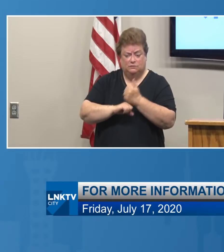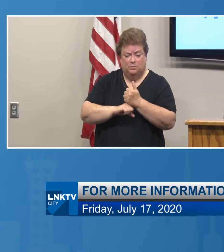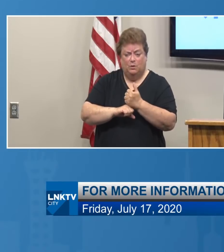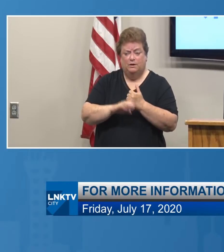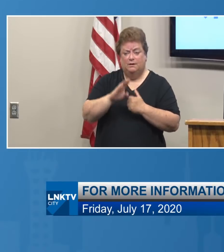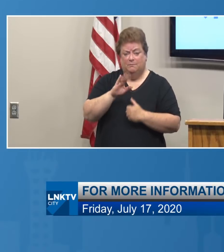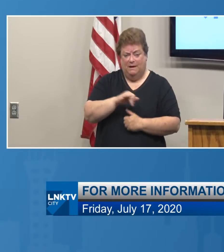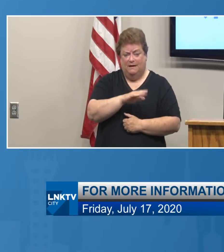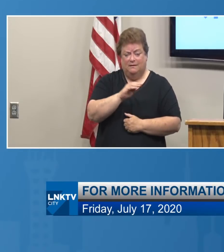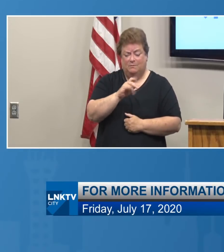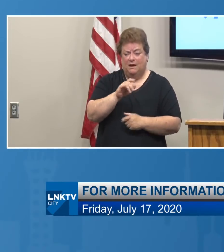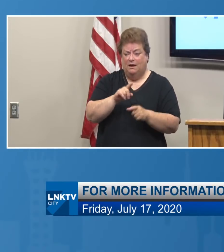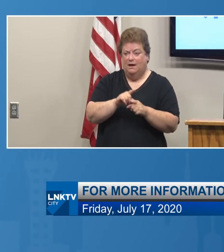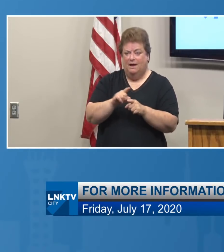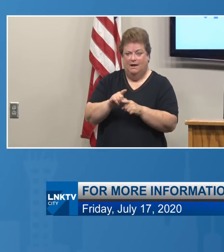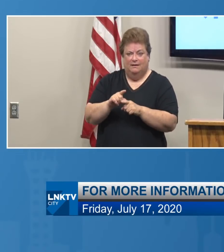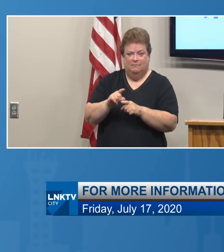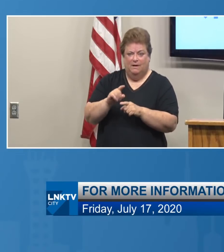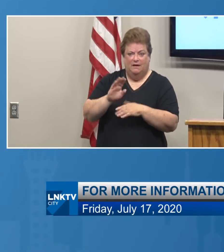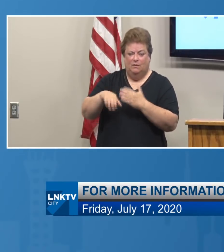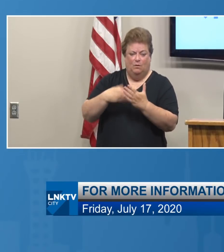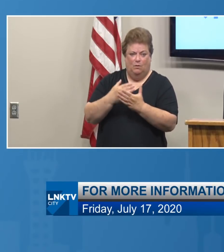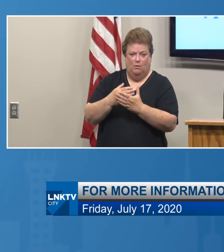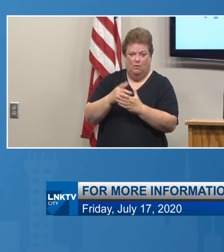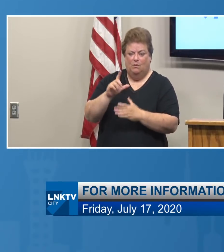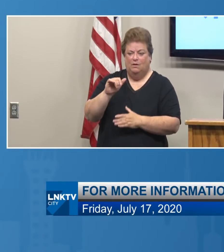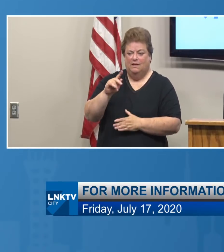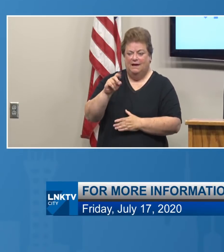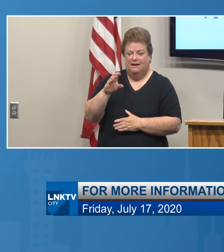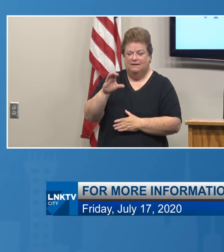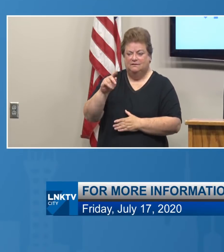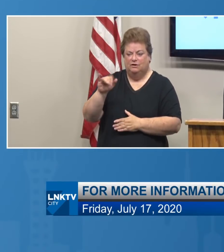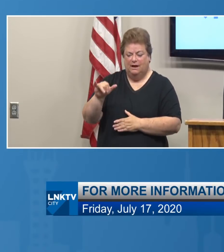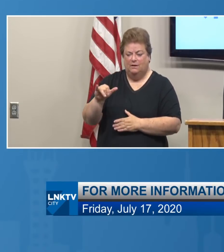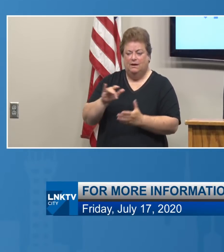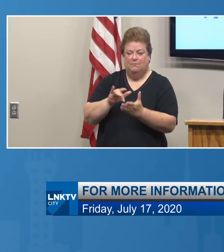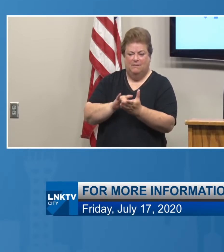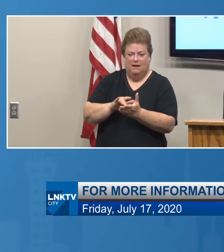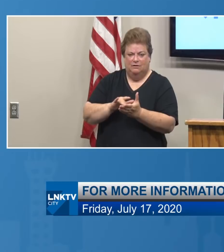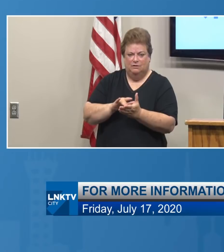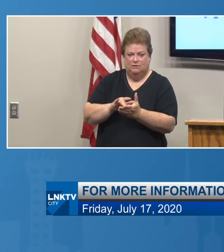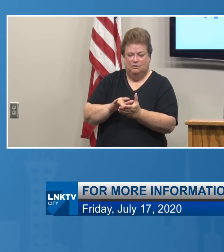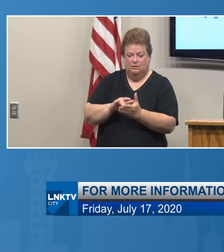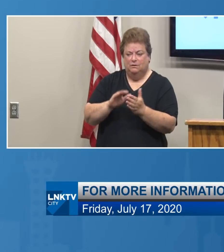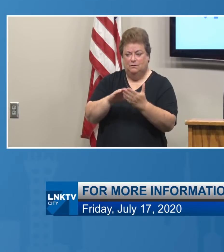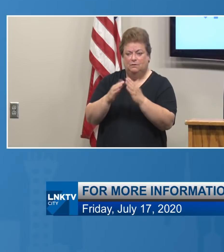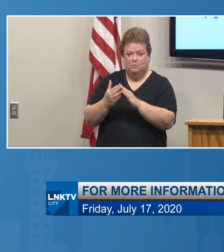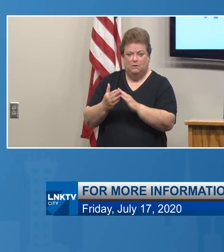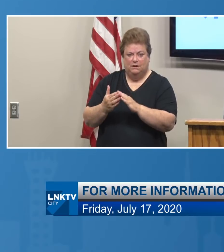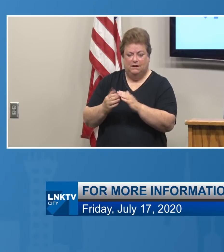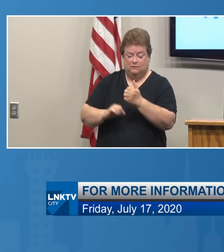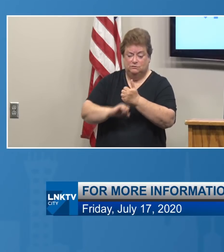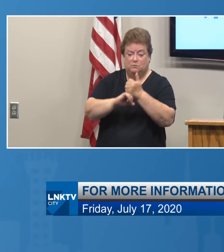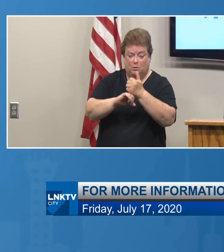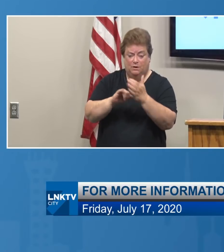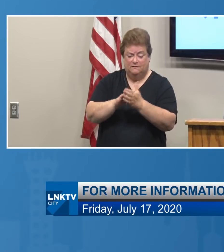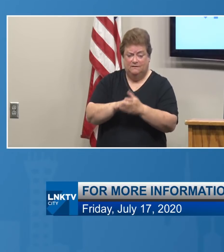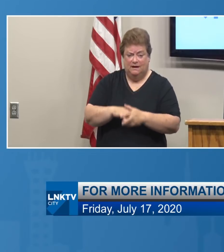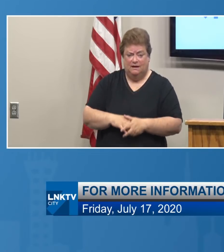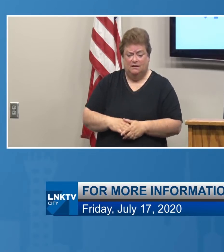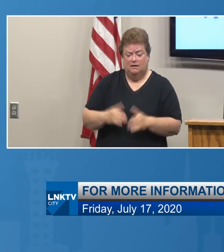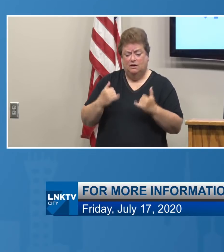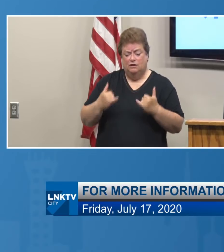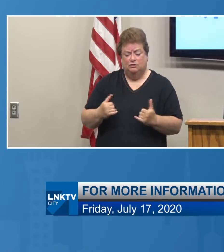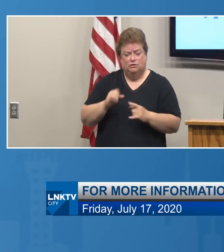mayor said, widely by the Lancaster County medical community. Our current situation